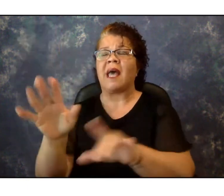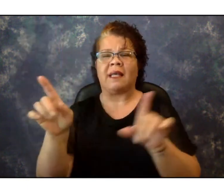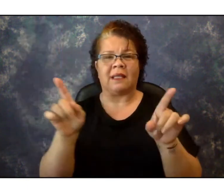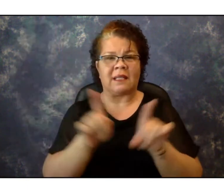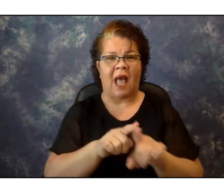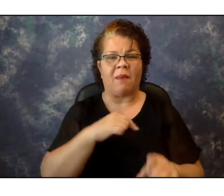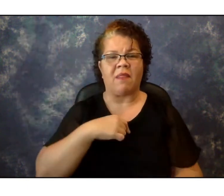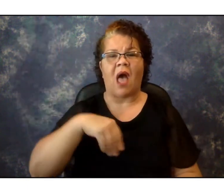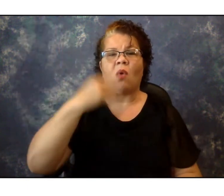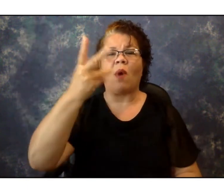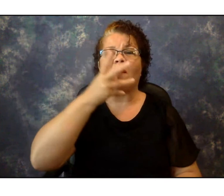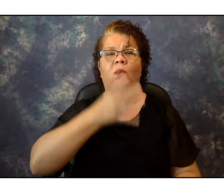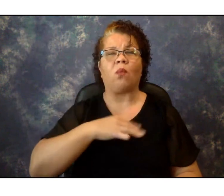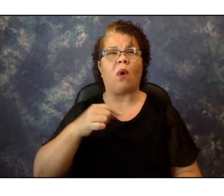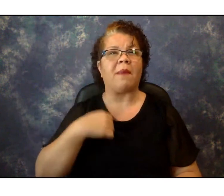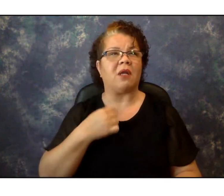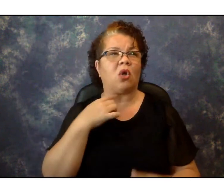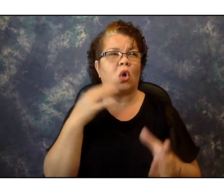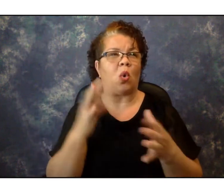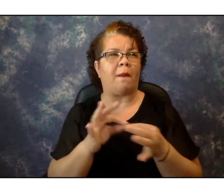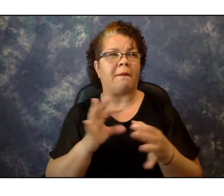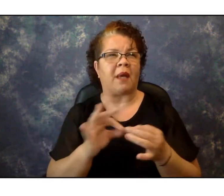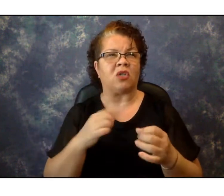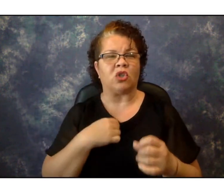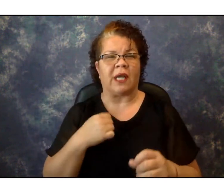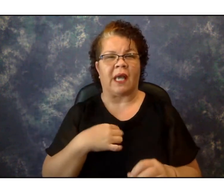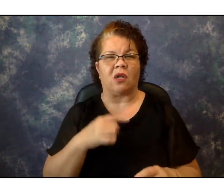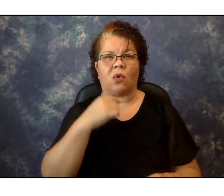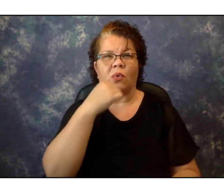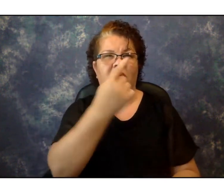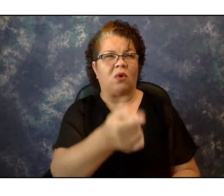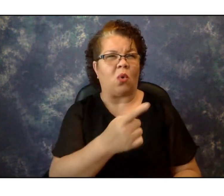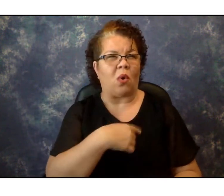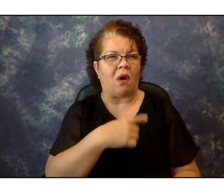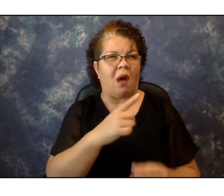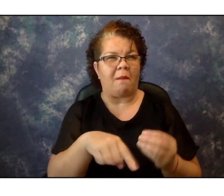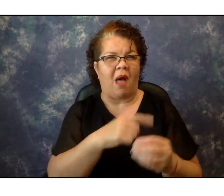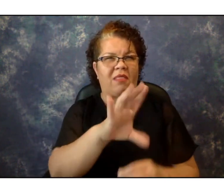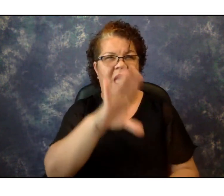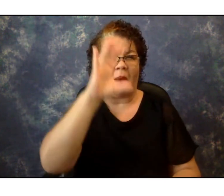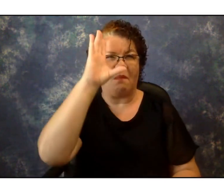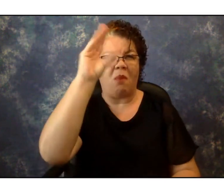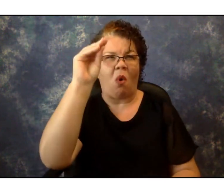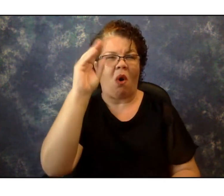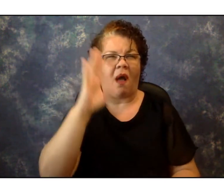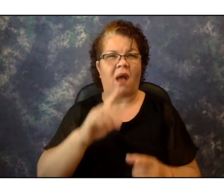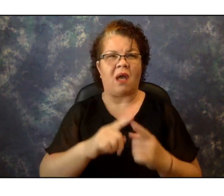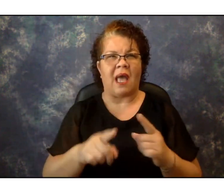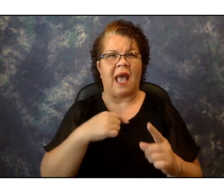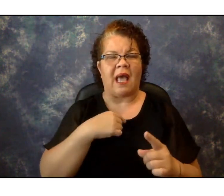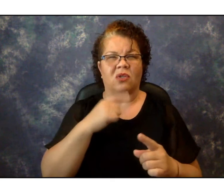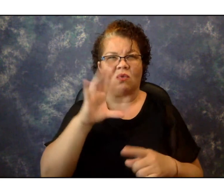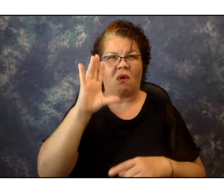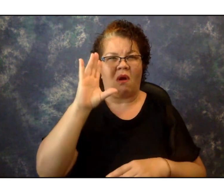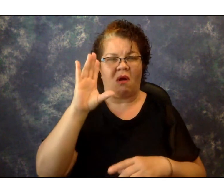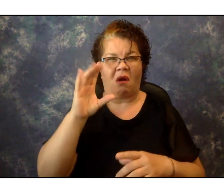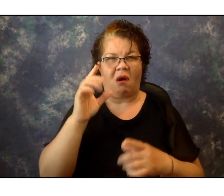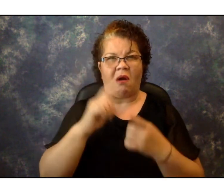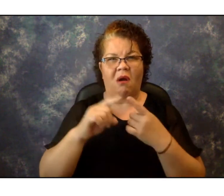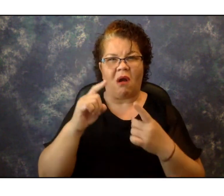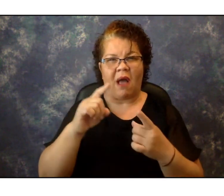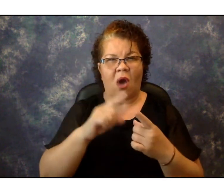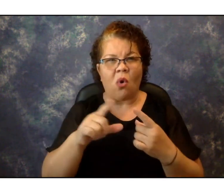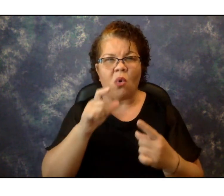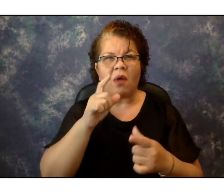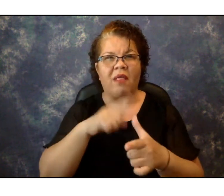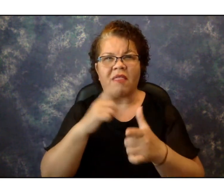men who yanked you out your uncle's home into the yard, into oblivion, into the